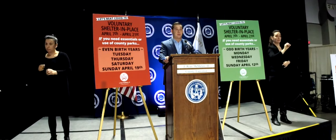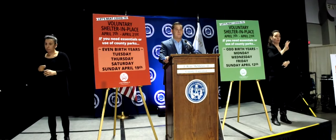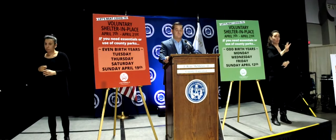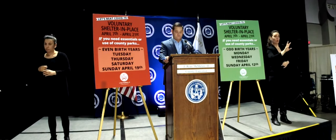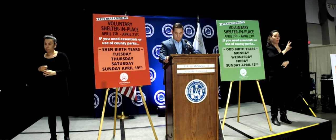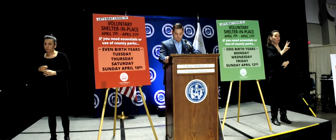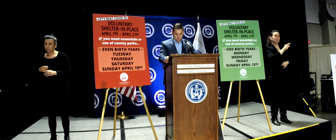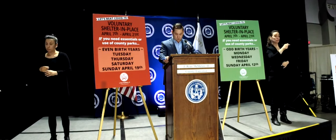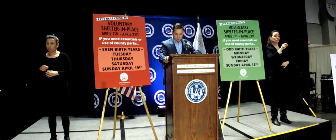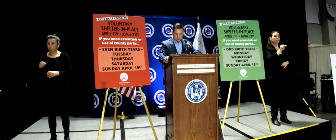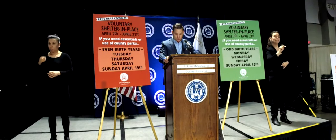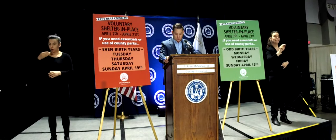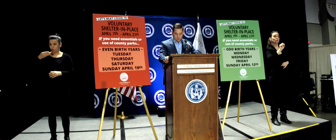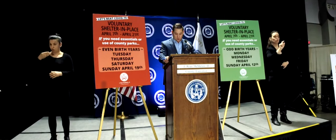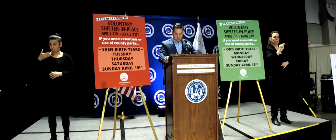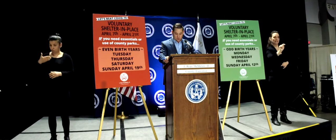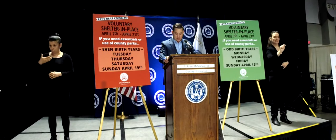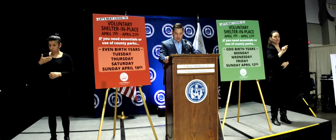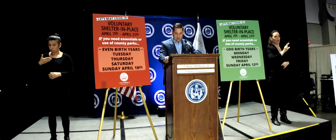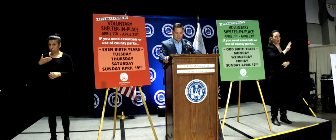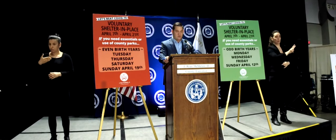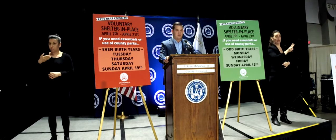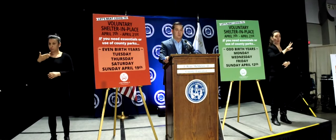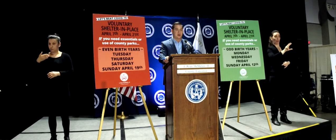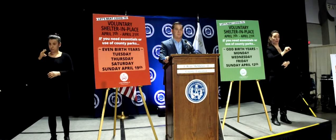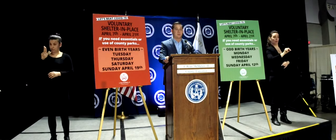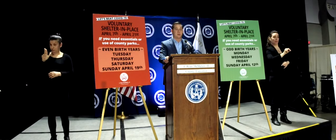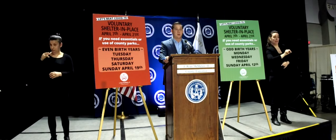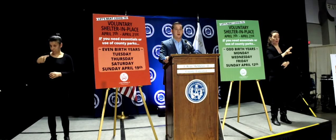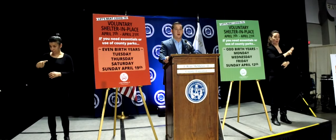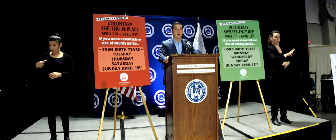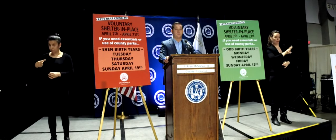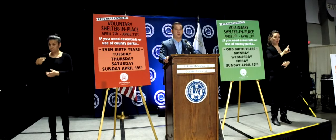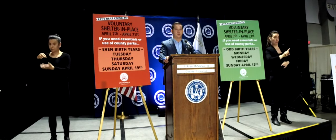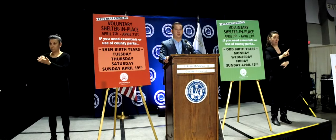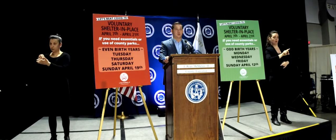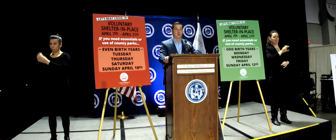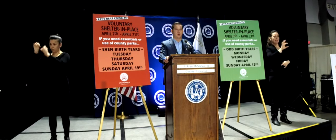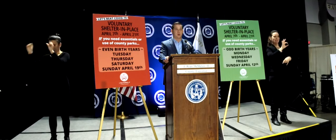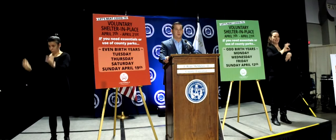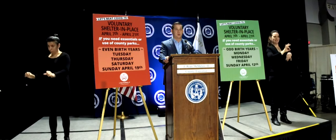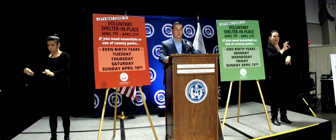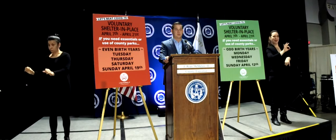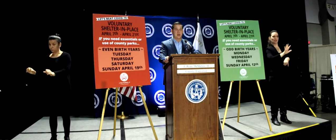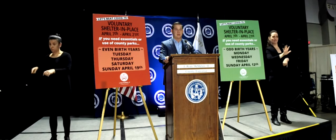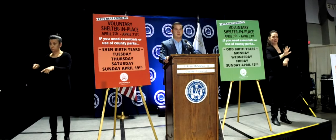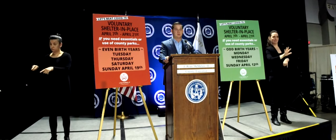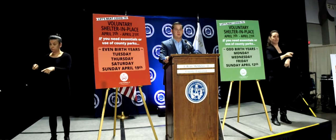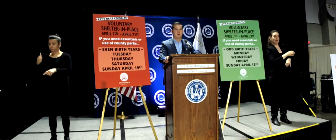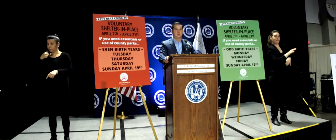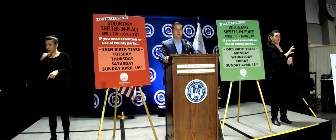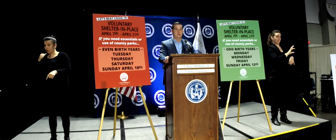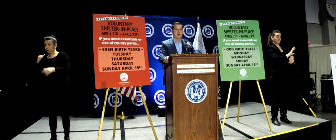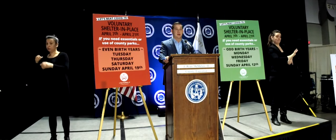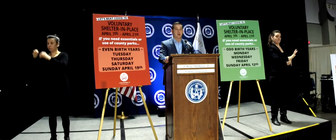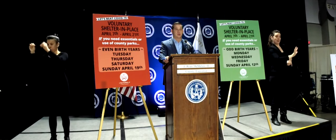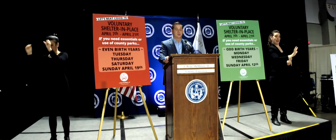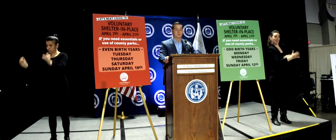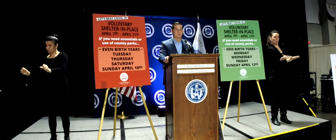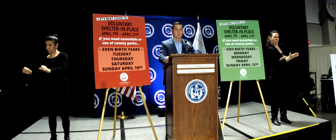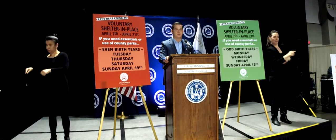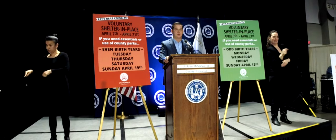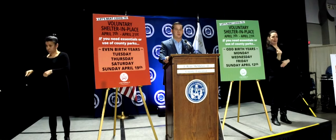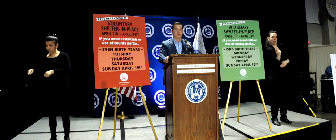5 p.m. and March 31st, 9 a.m. to 5 p.m. If you're at the liquor store during those times, please monitor